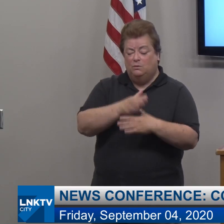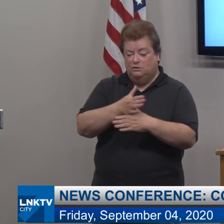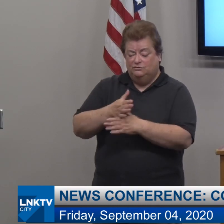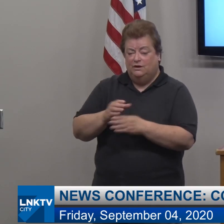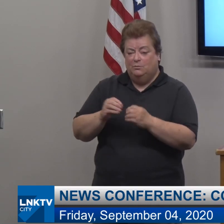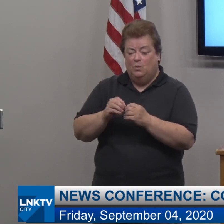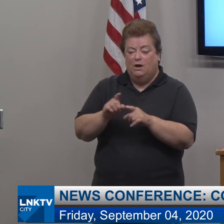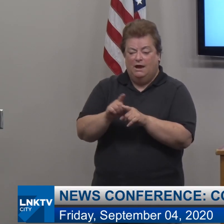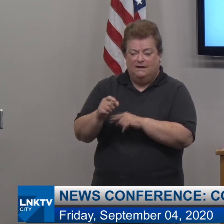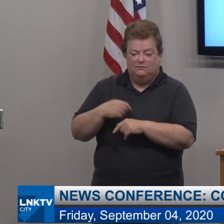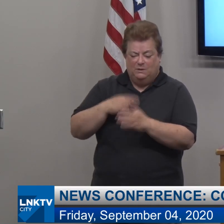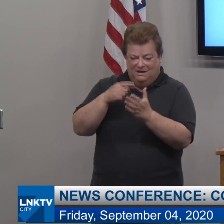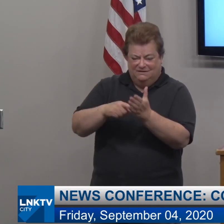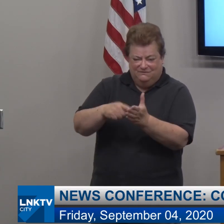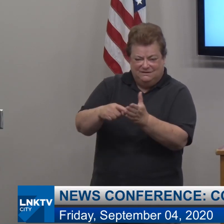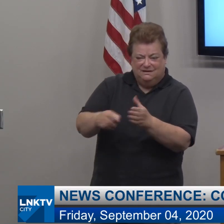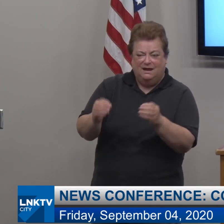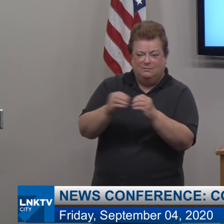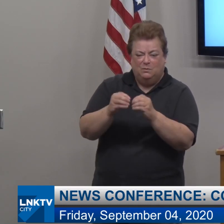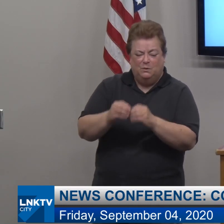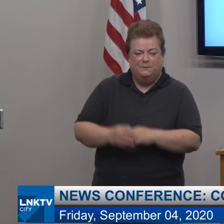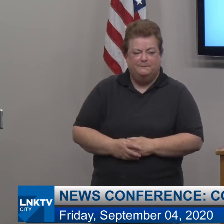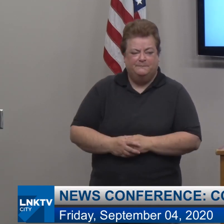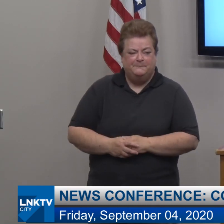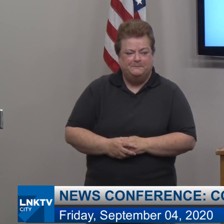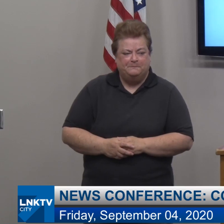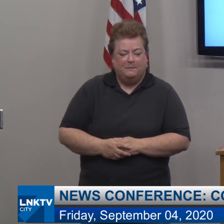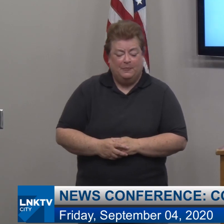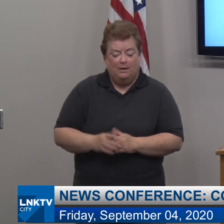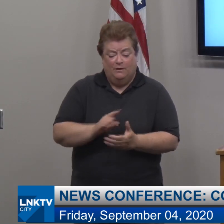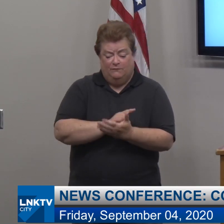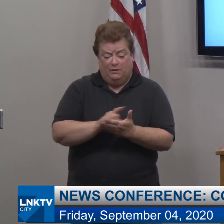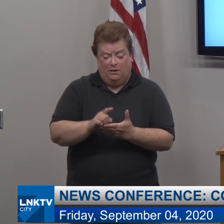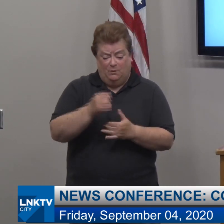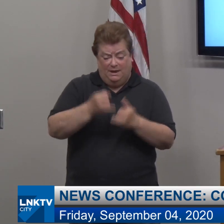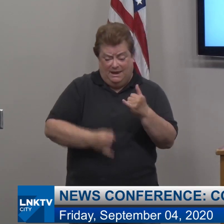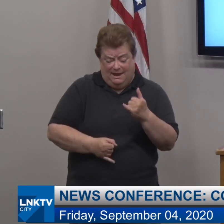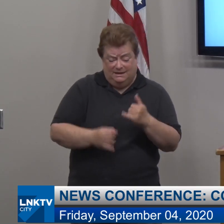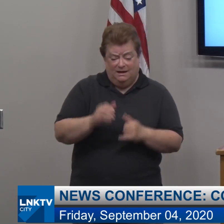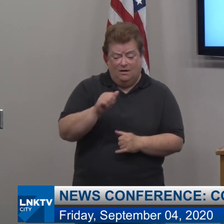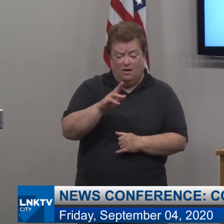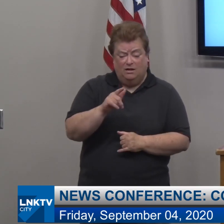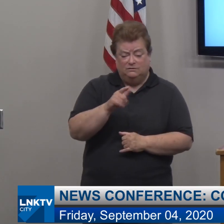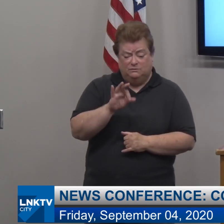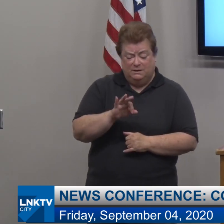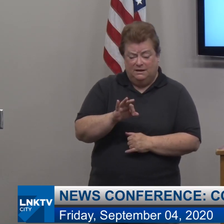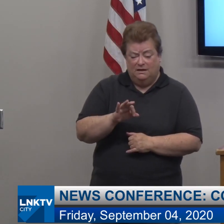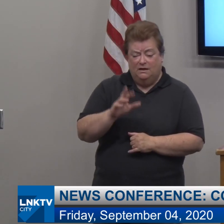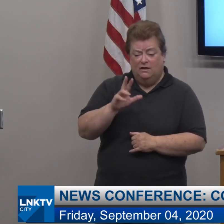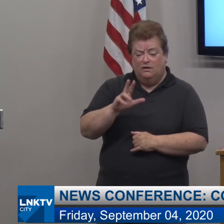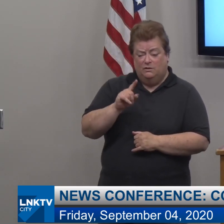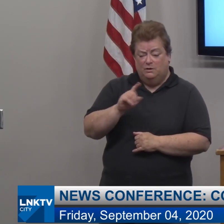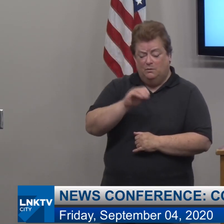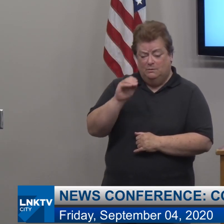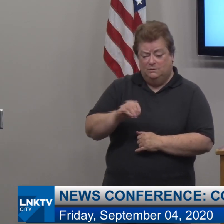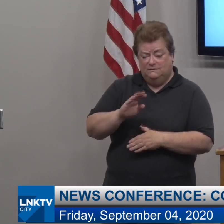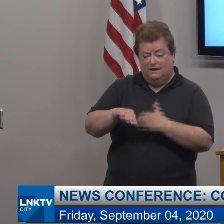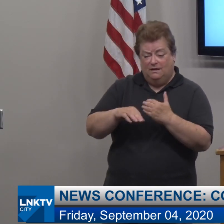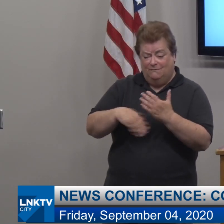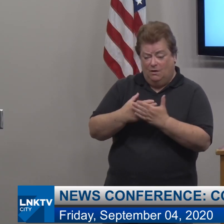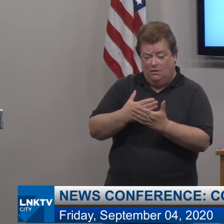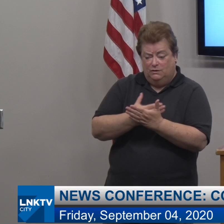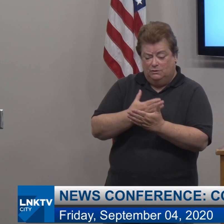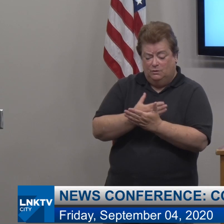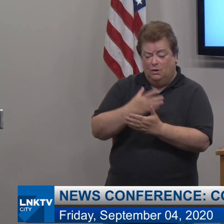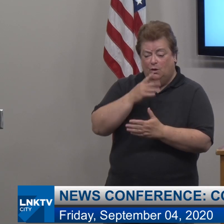are completed. In addition, for the week ending August 29th, 31% of the new cases were